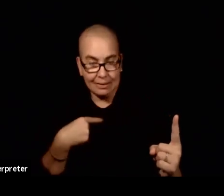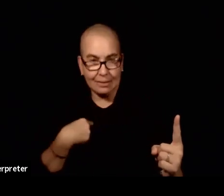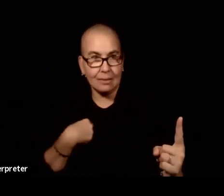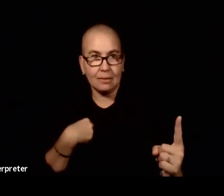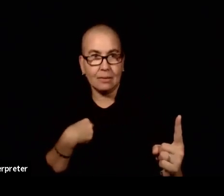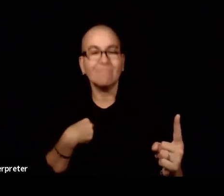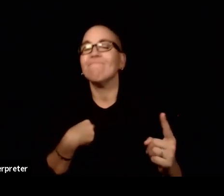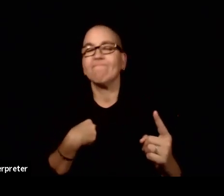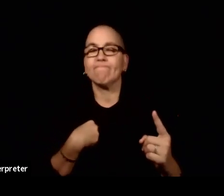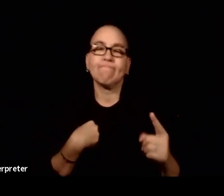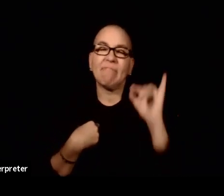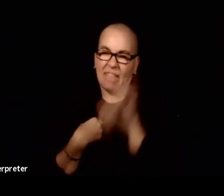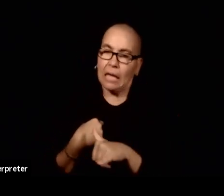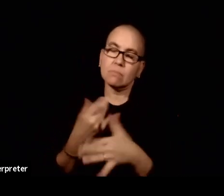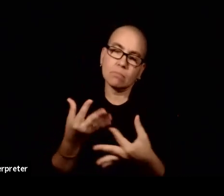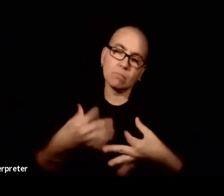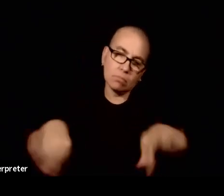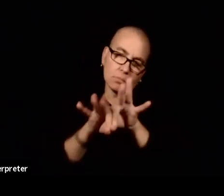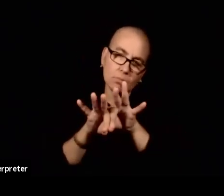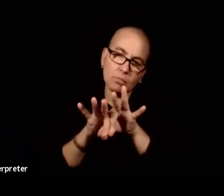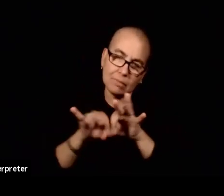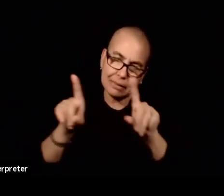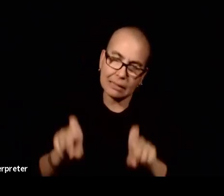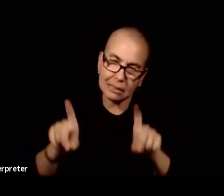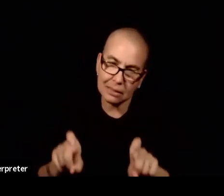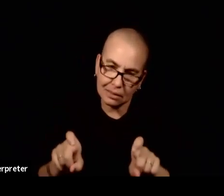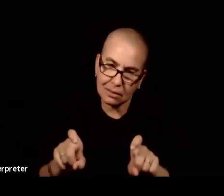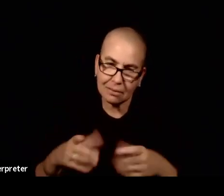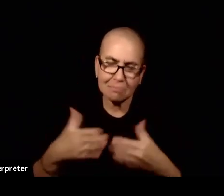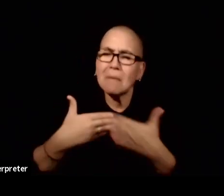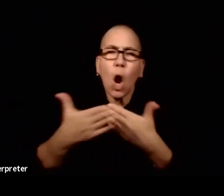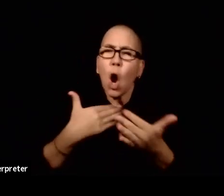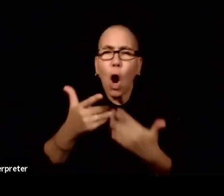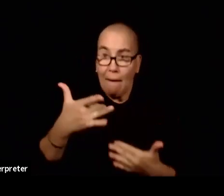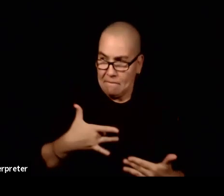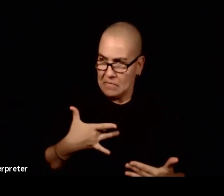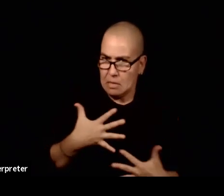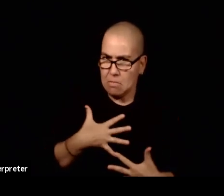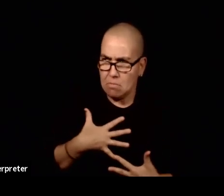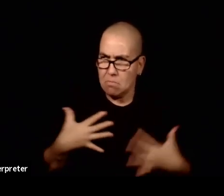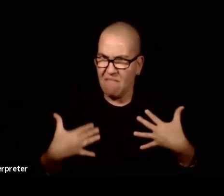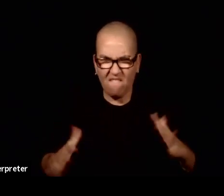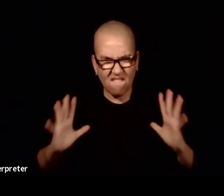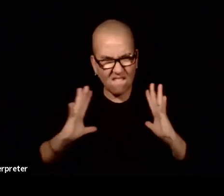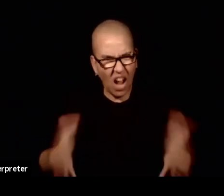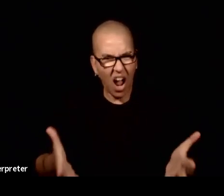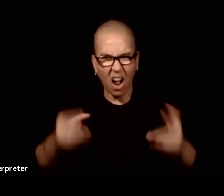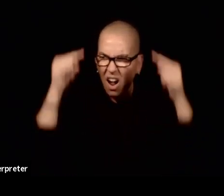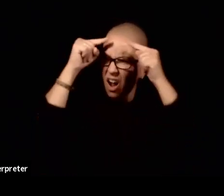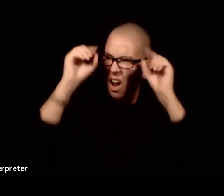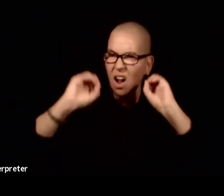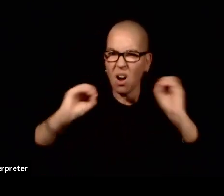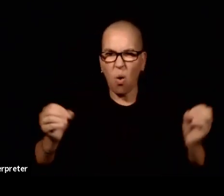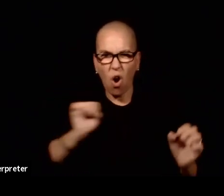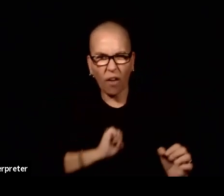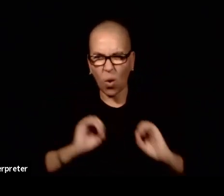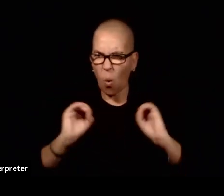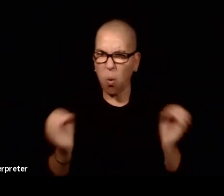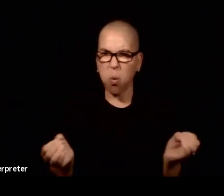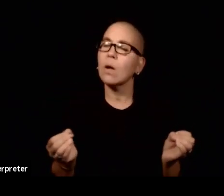be in contact with you to let you know that you should get tested. Testing is such an important piece of the puzzle in our statewide response